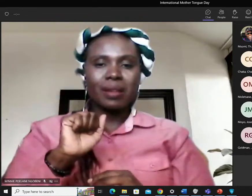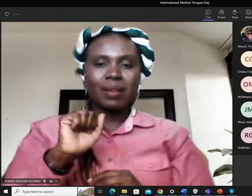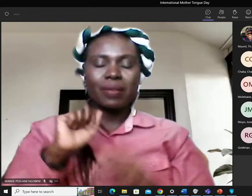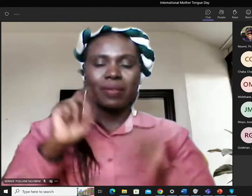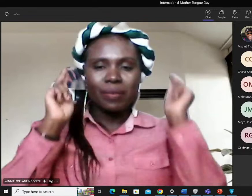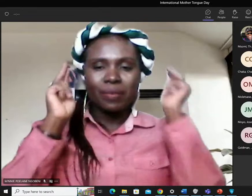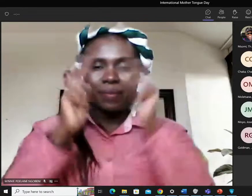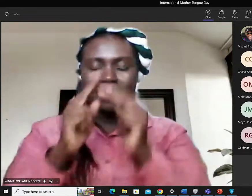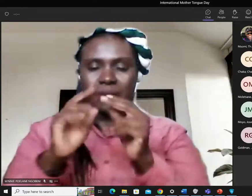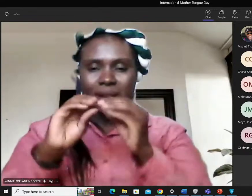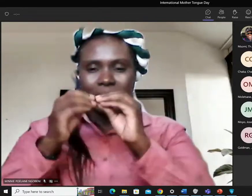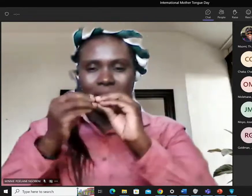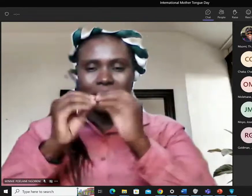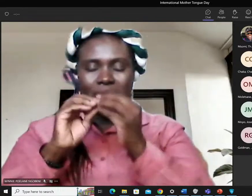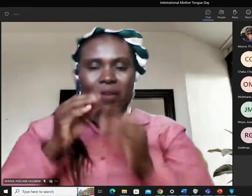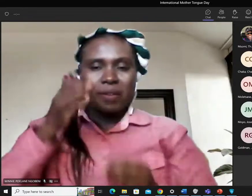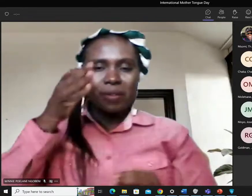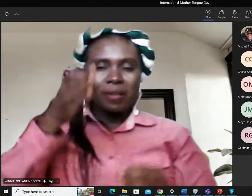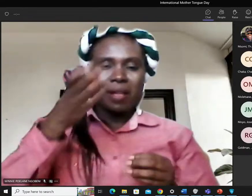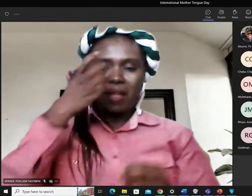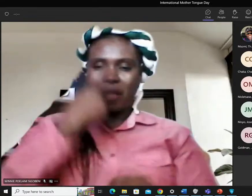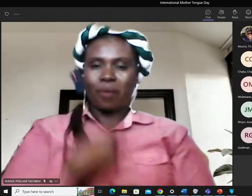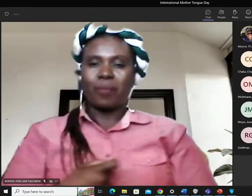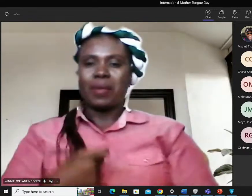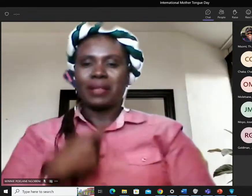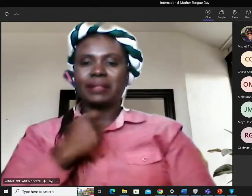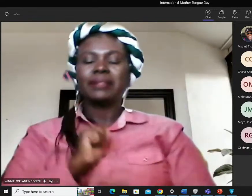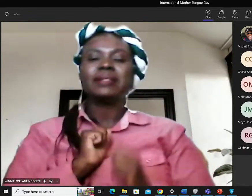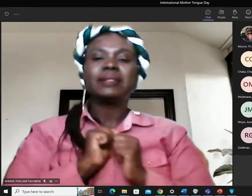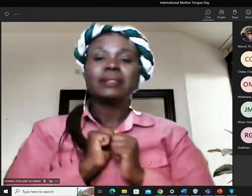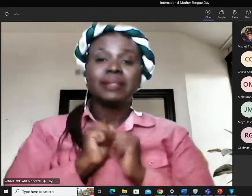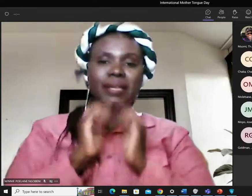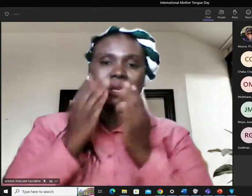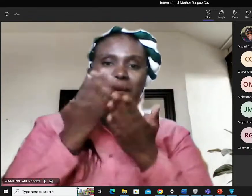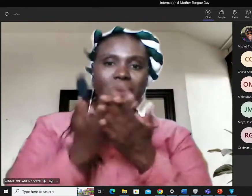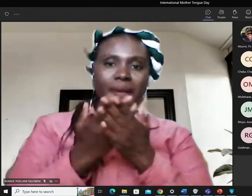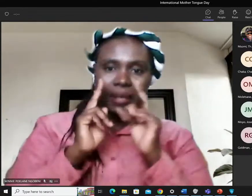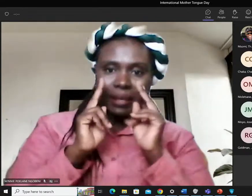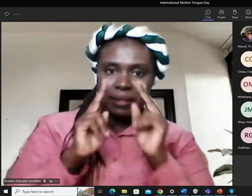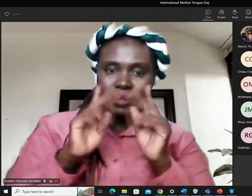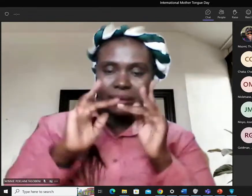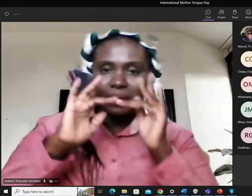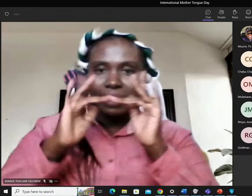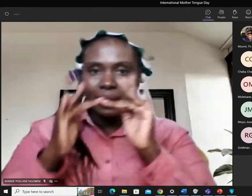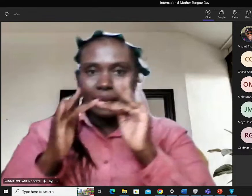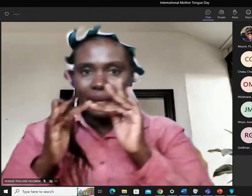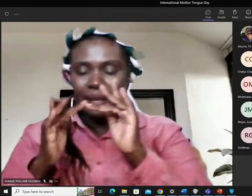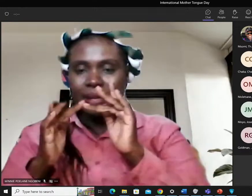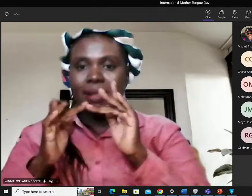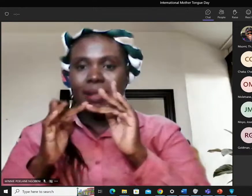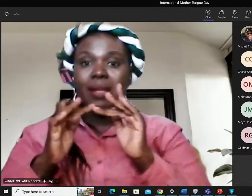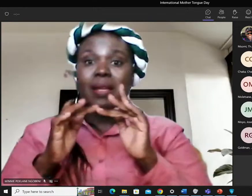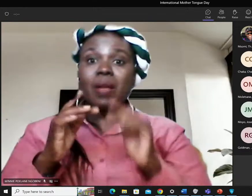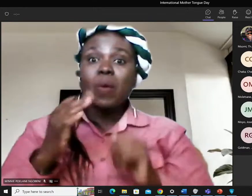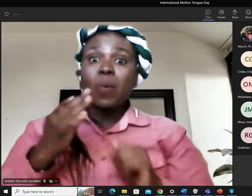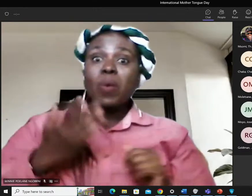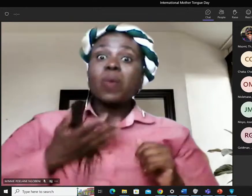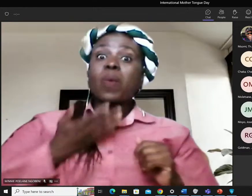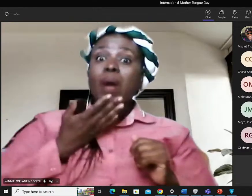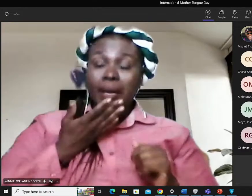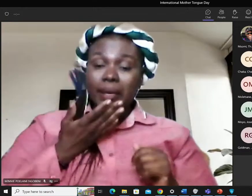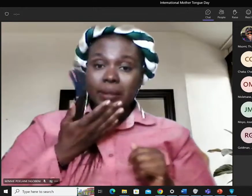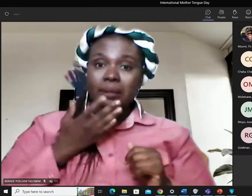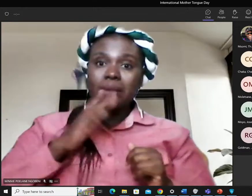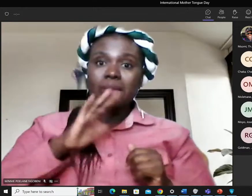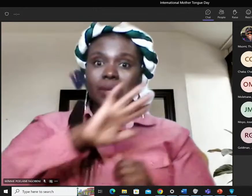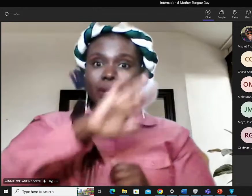in the service of humanity. I'm sure you can all see the link between the two. We are reclaiming because we are an African